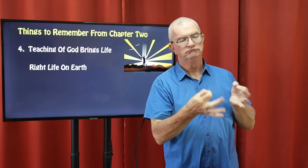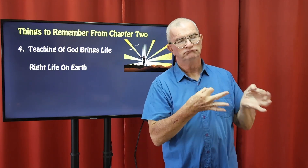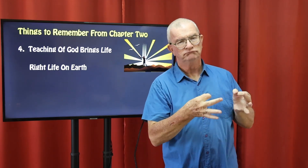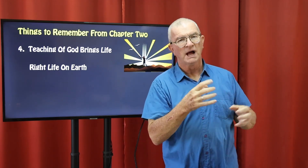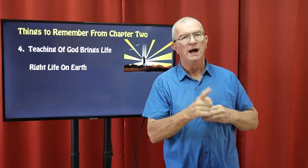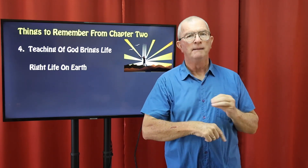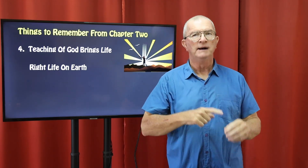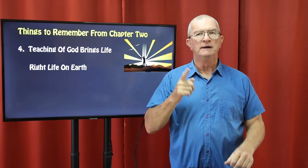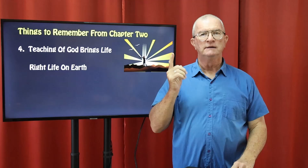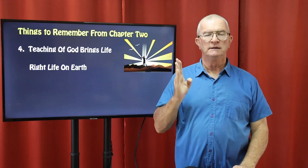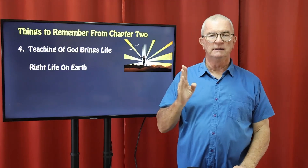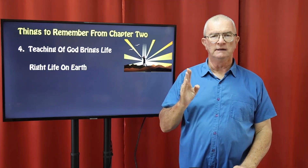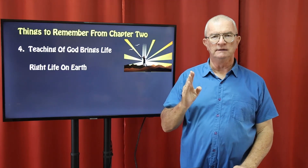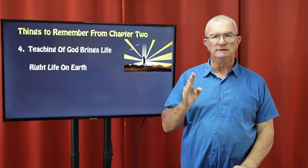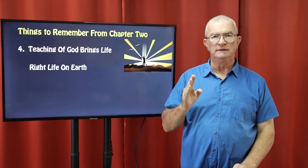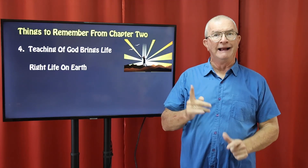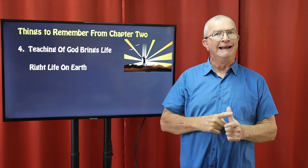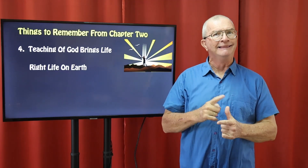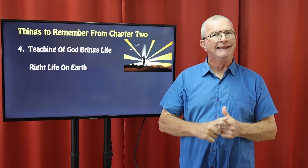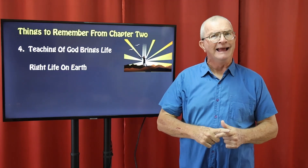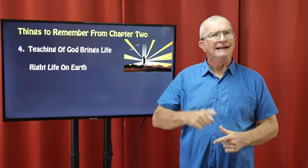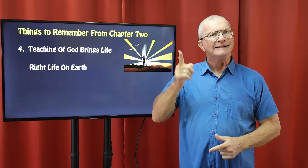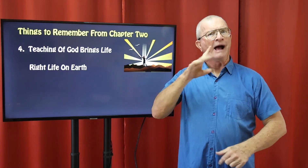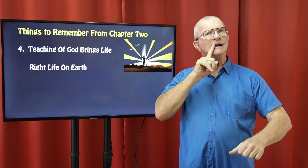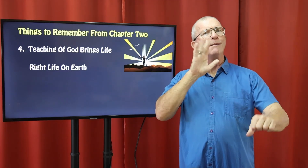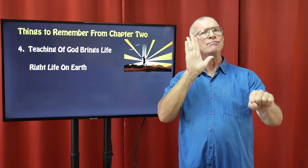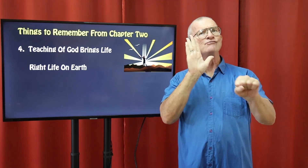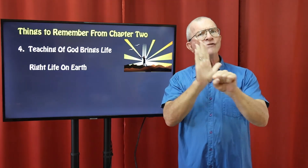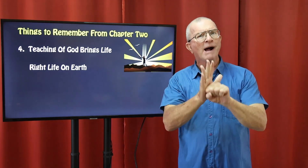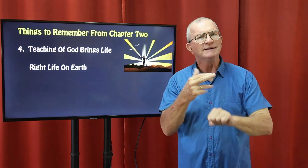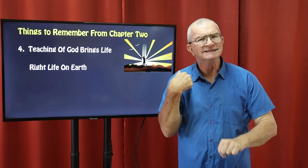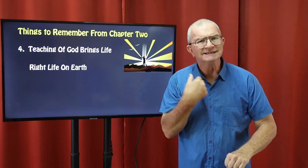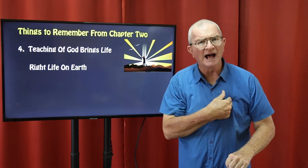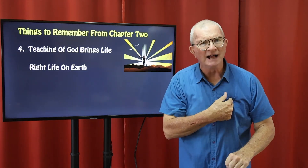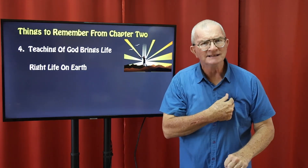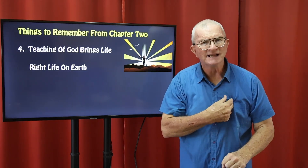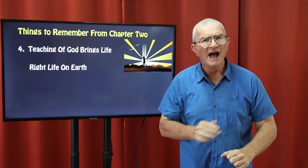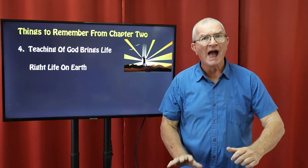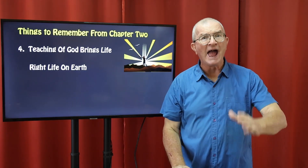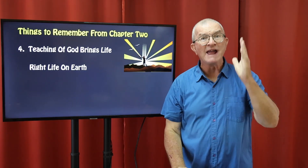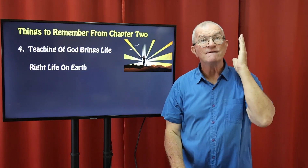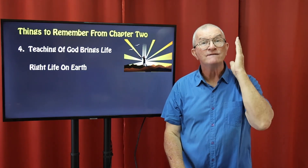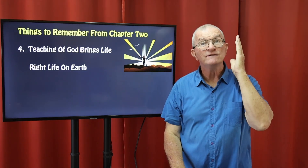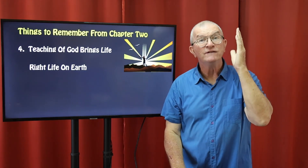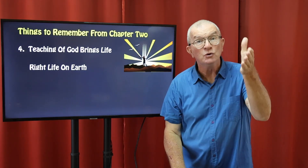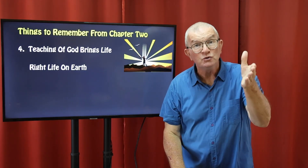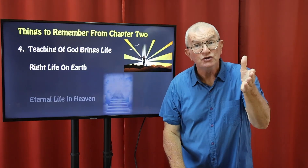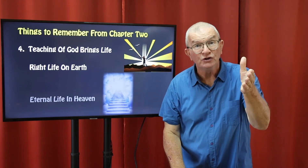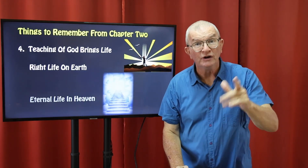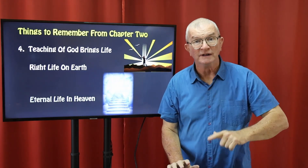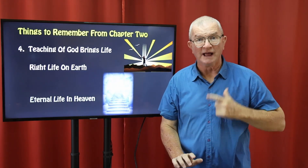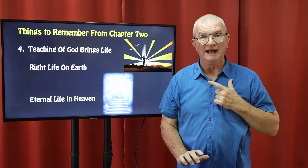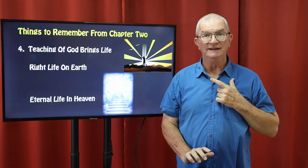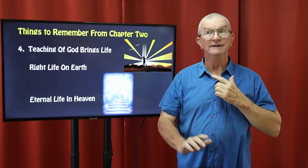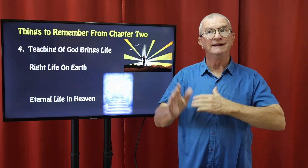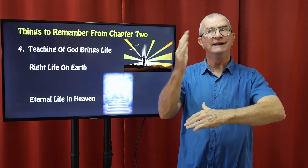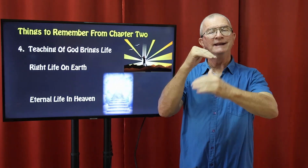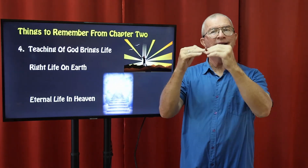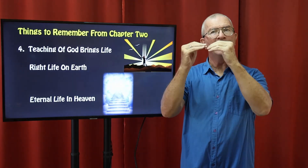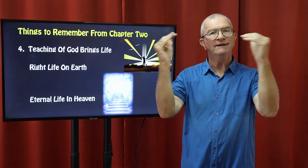then we can explain about God. And then God promises us a future life in